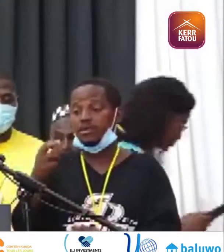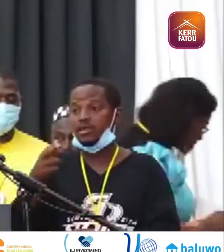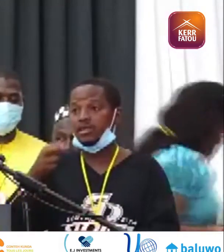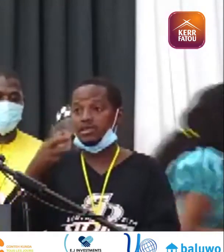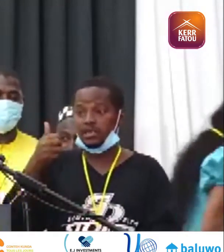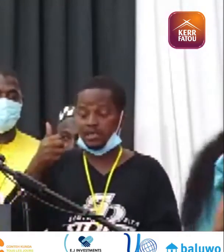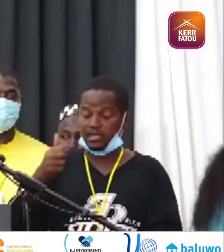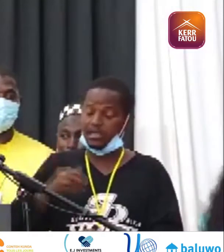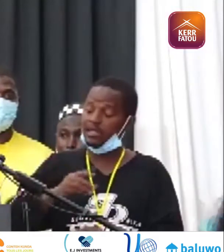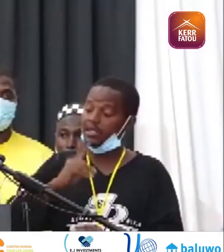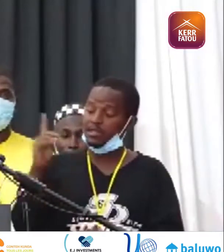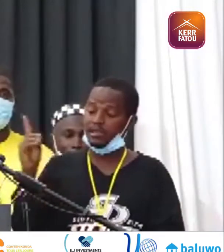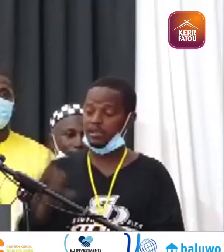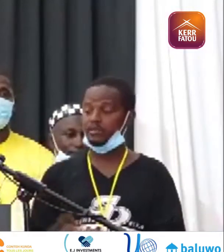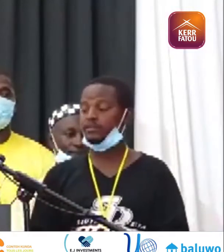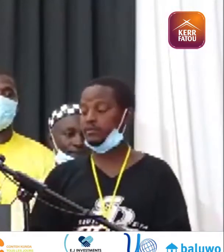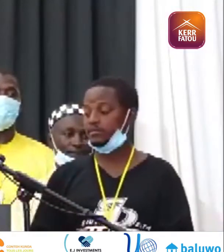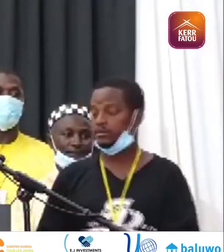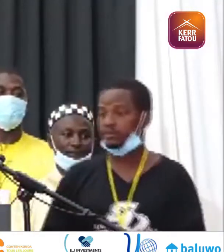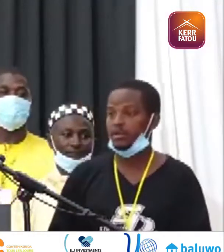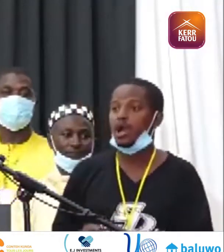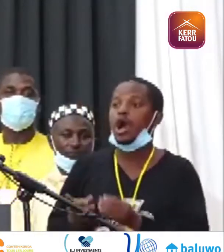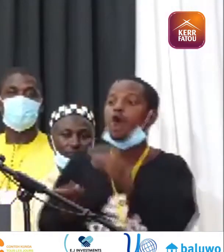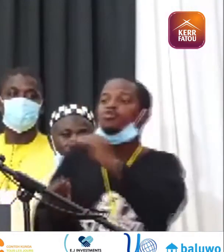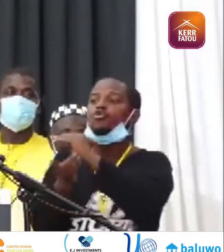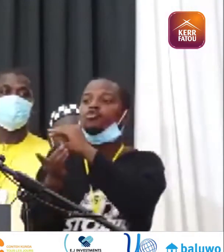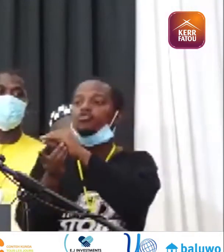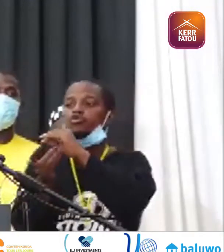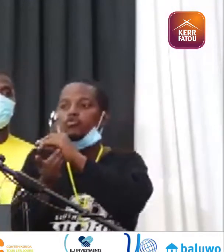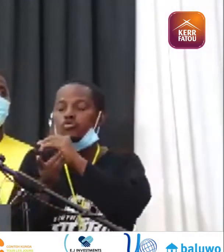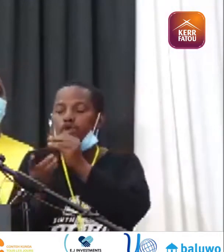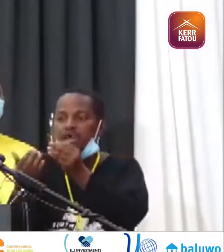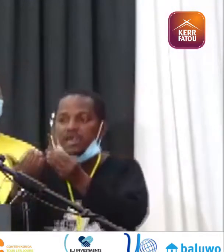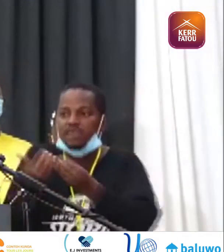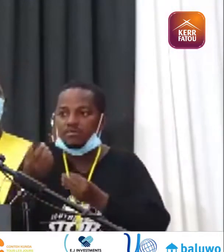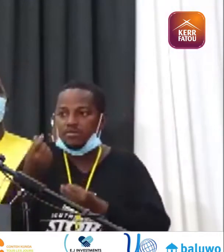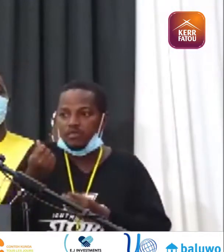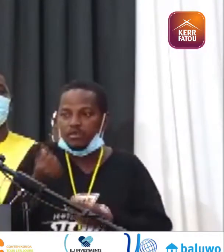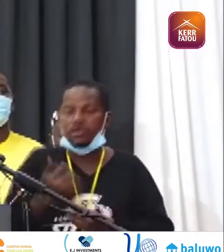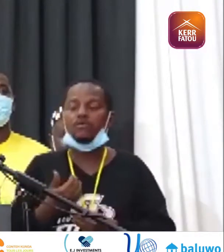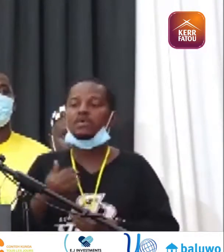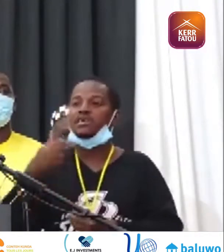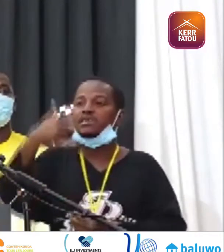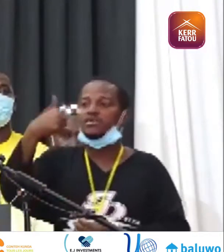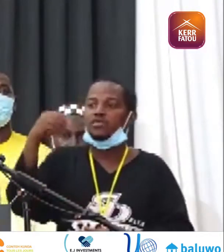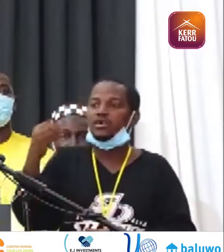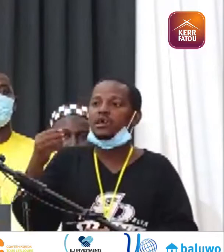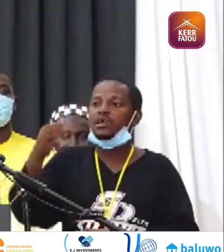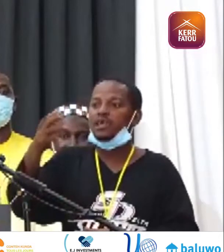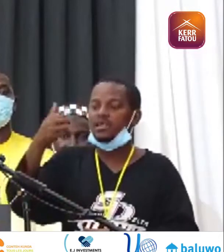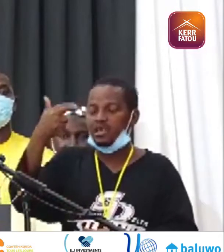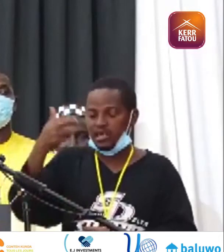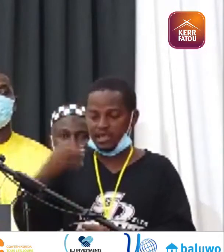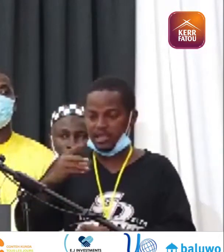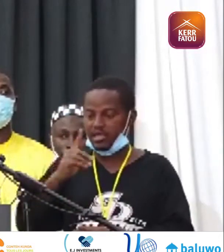$563,736, and donations received of